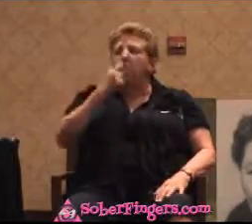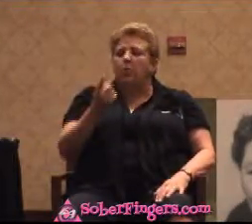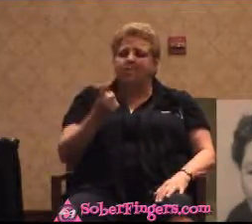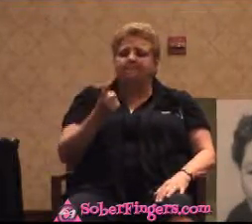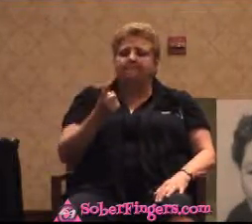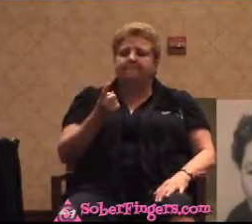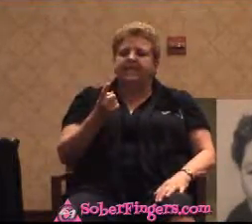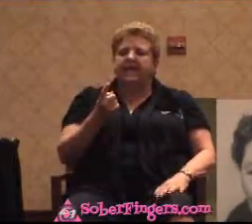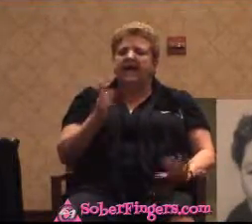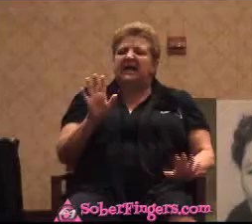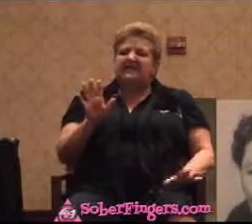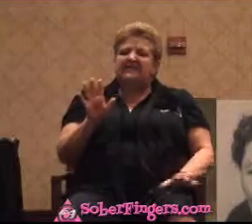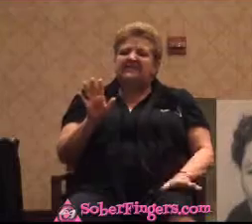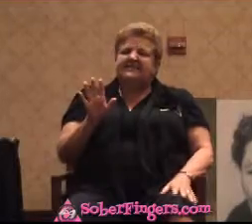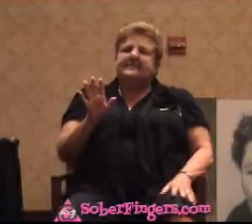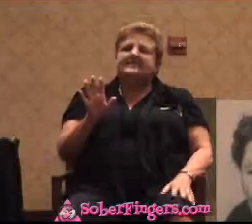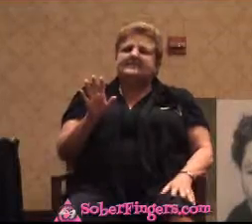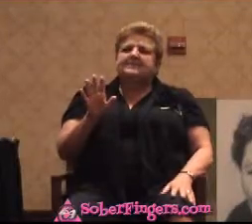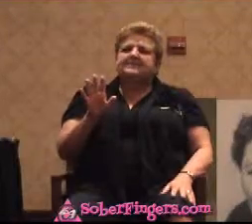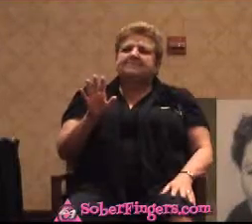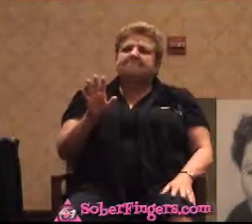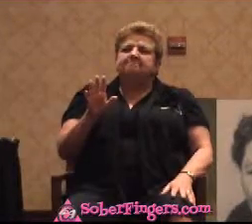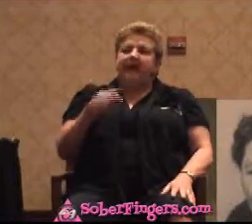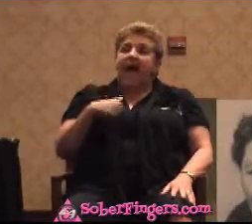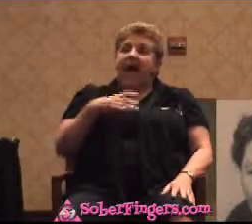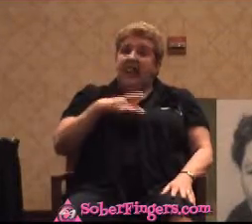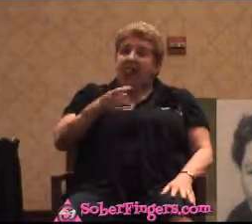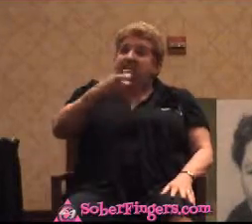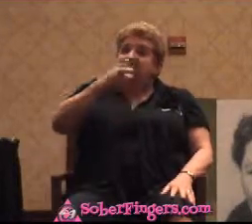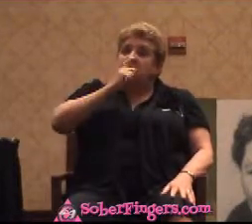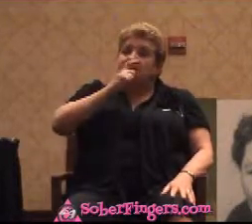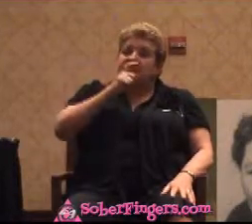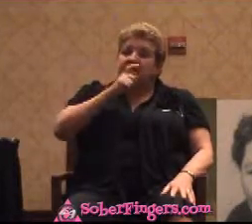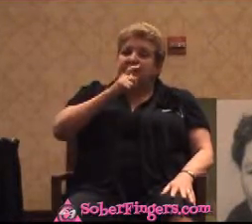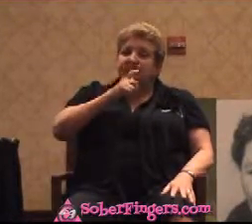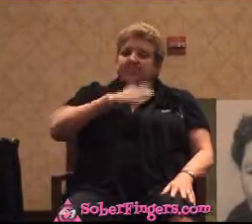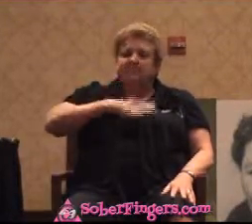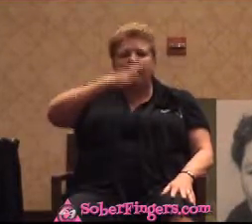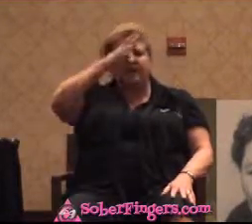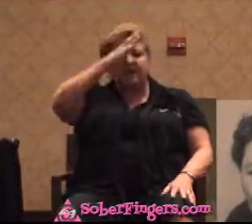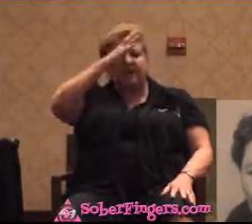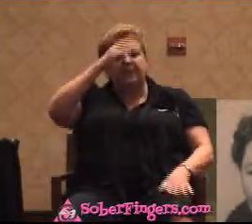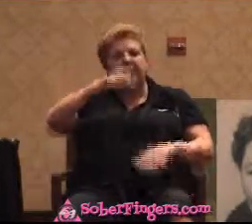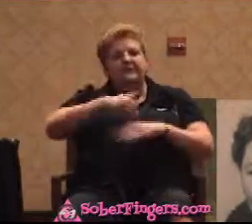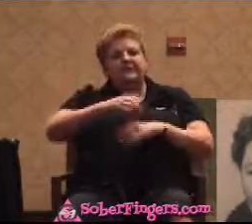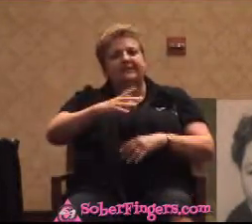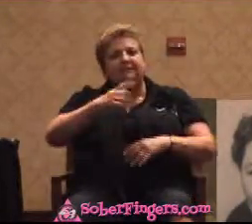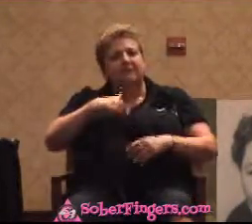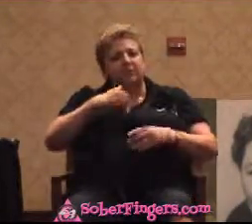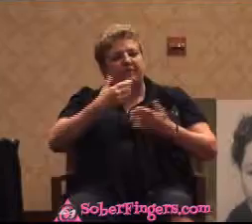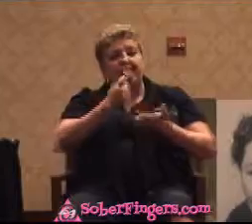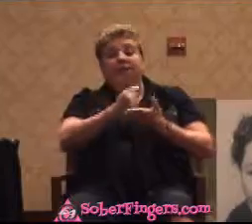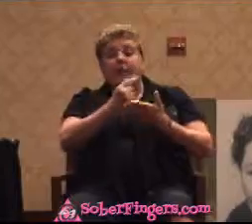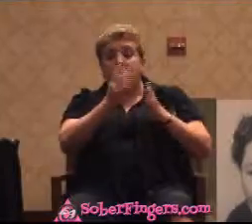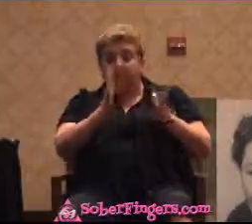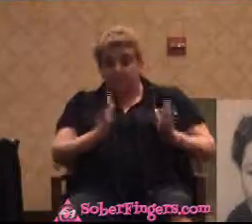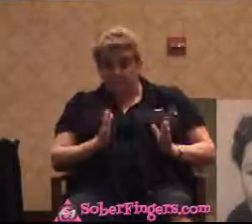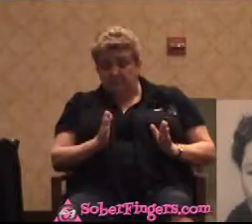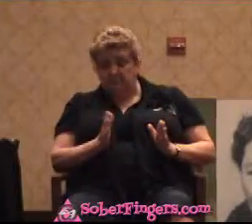I just like to drink, and my father sent me to a therapist, and,